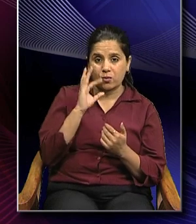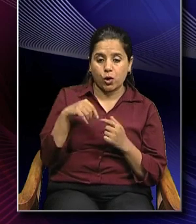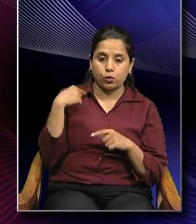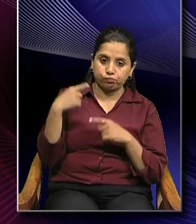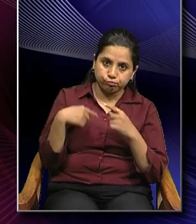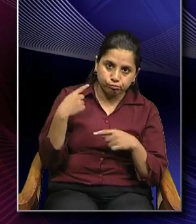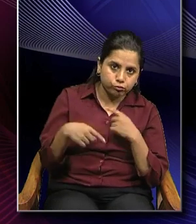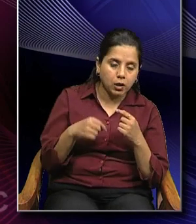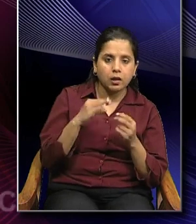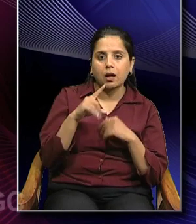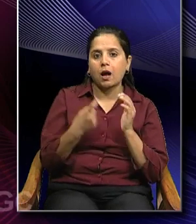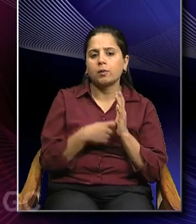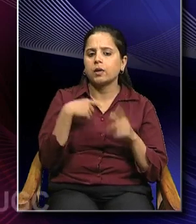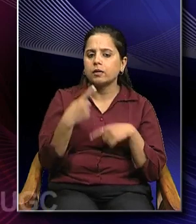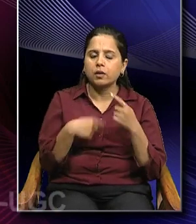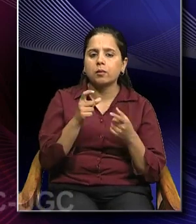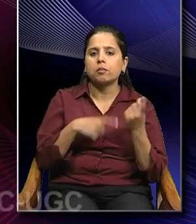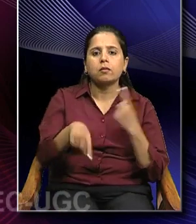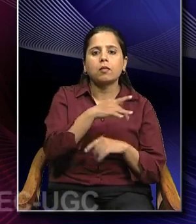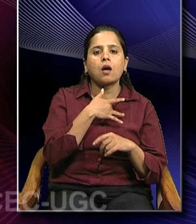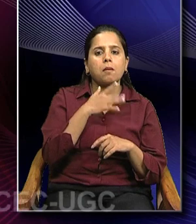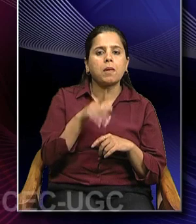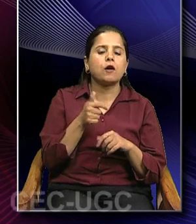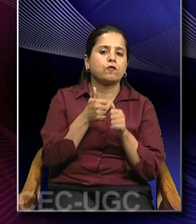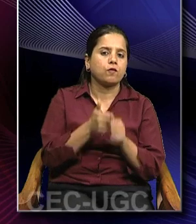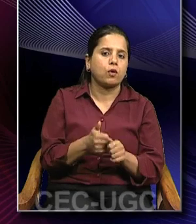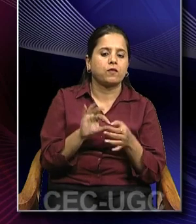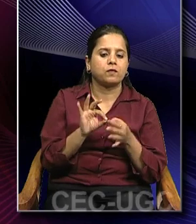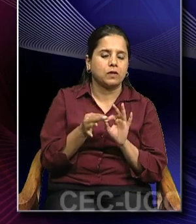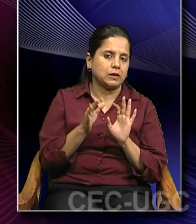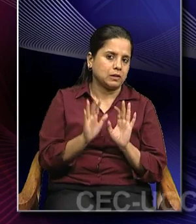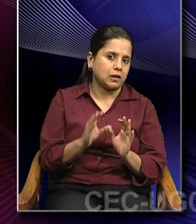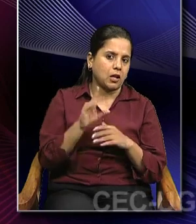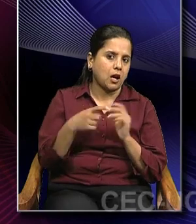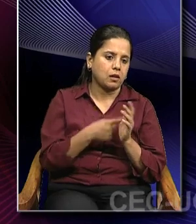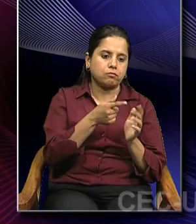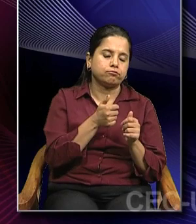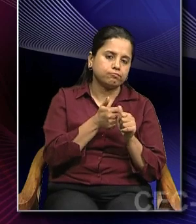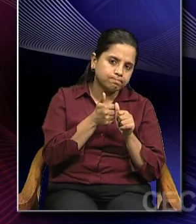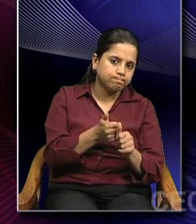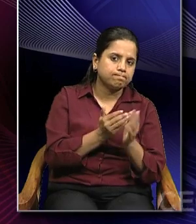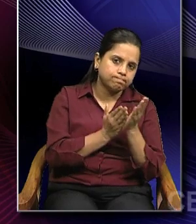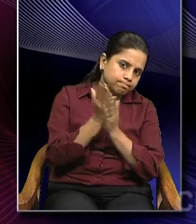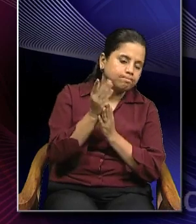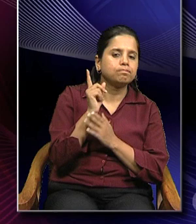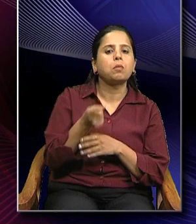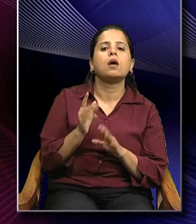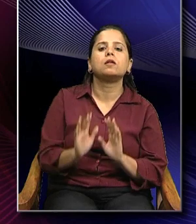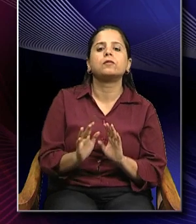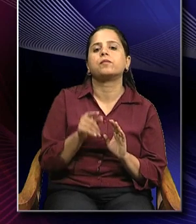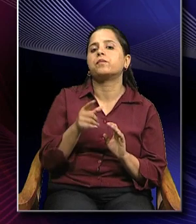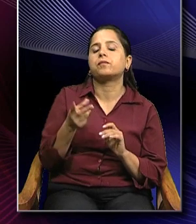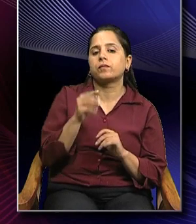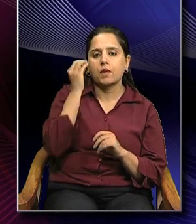routine customer, the day to day customer, is said to follow a fixed customer path, and that path is actually again